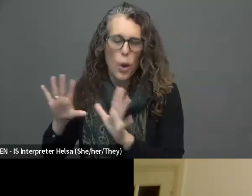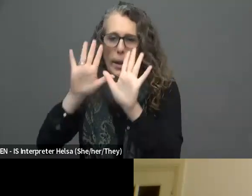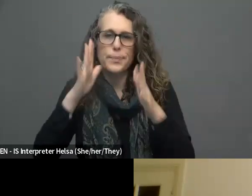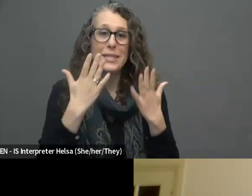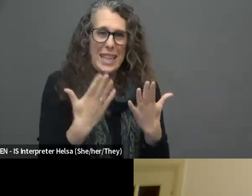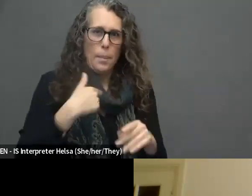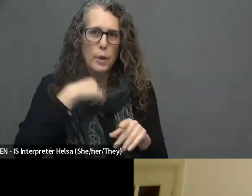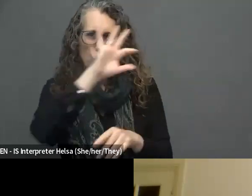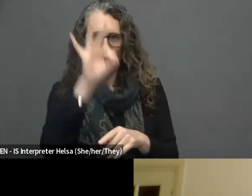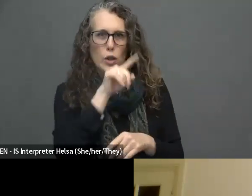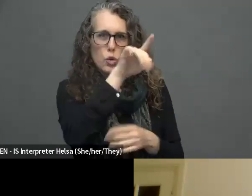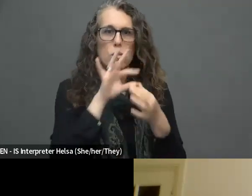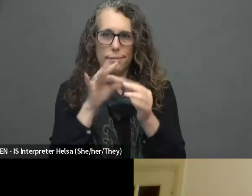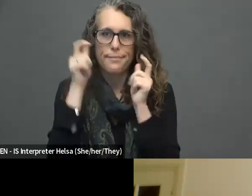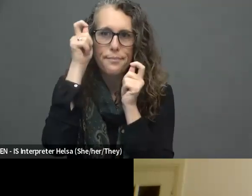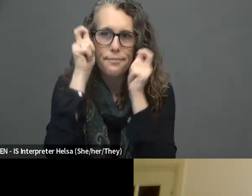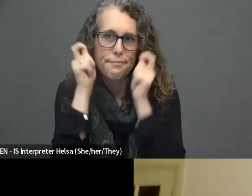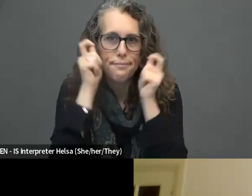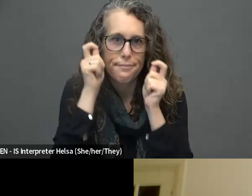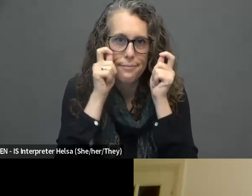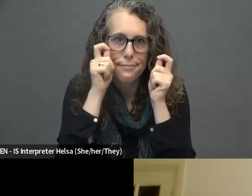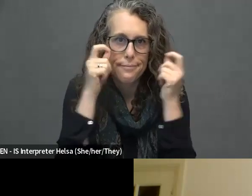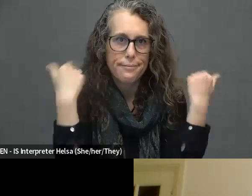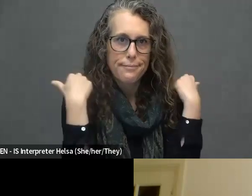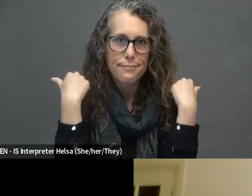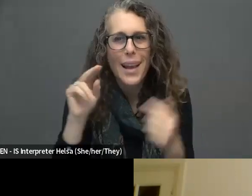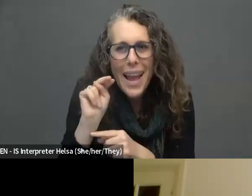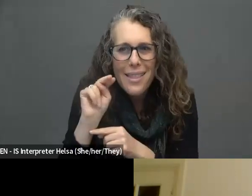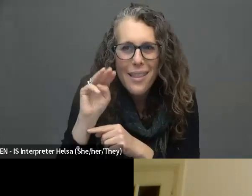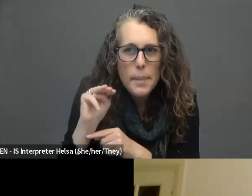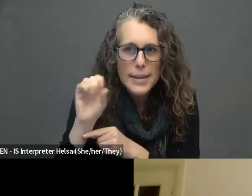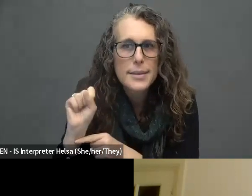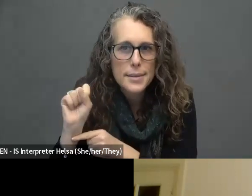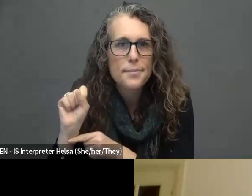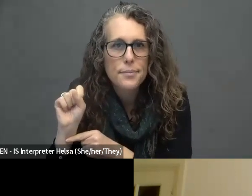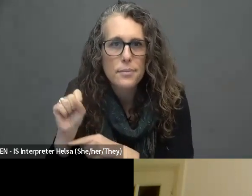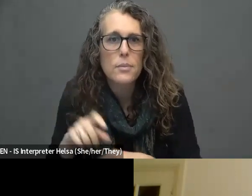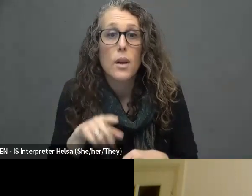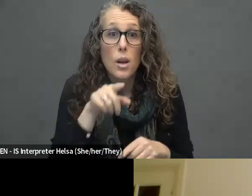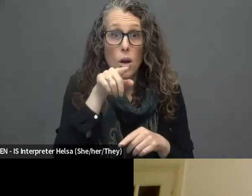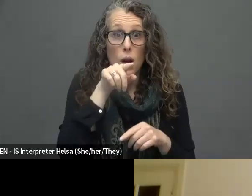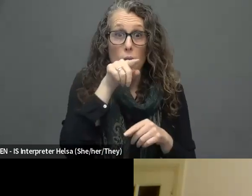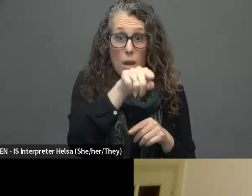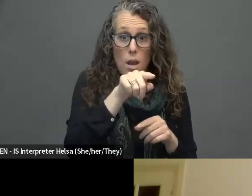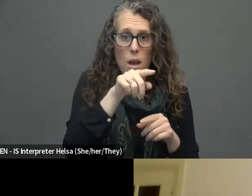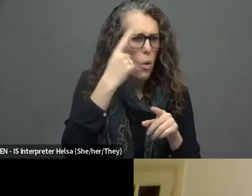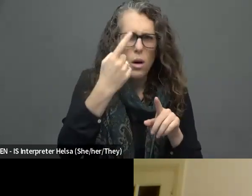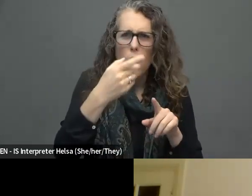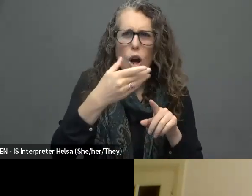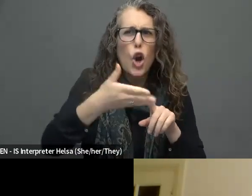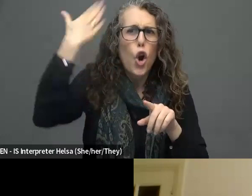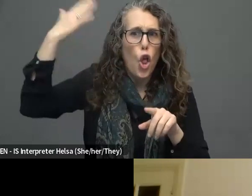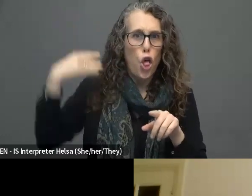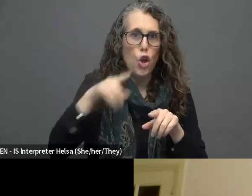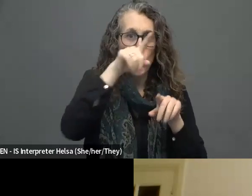about non-manuals, because in one scoring system you used in an earlier paper, you